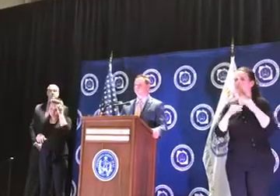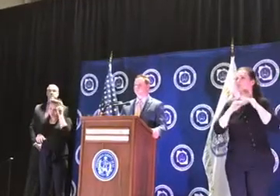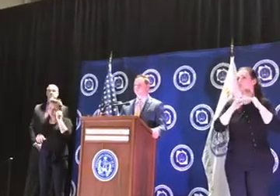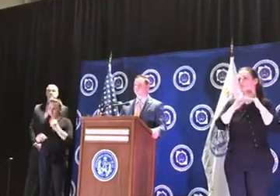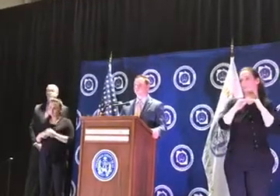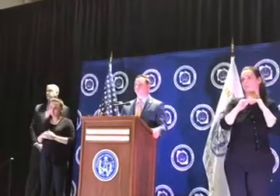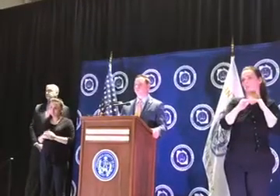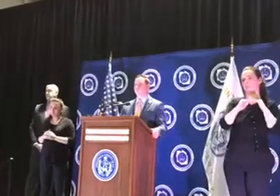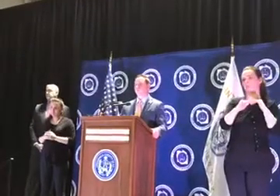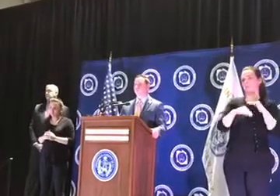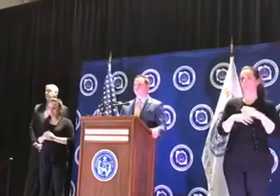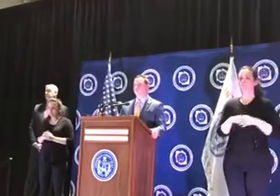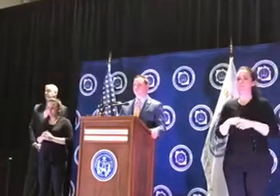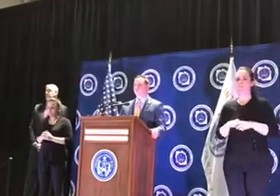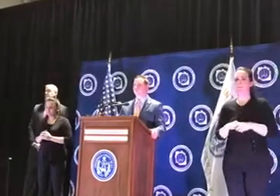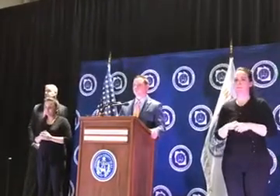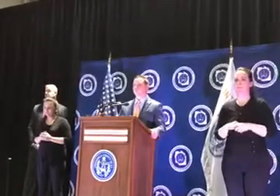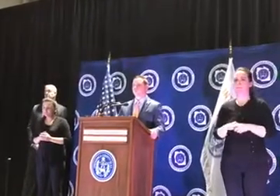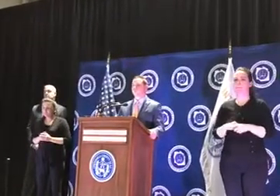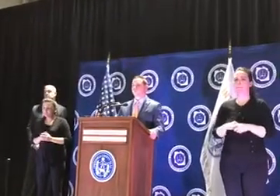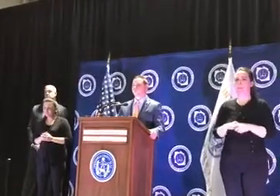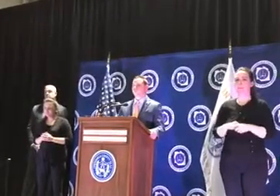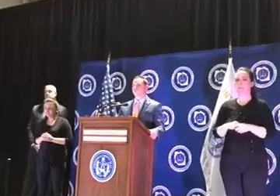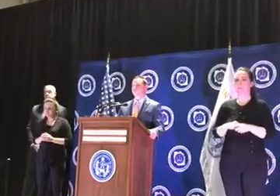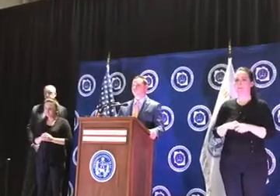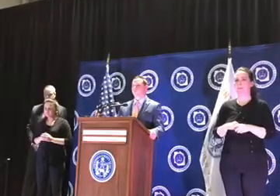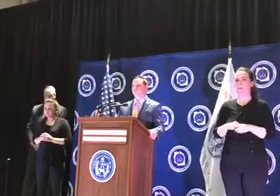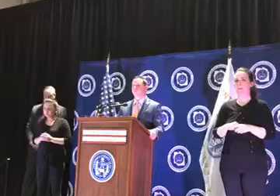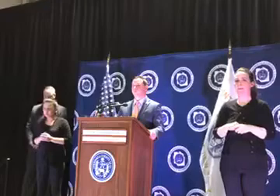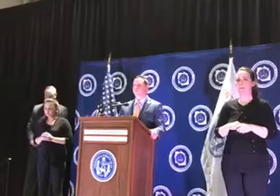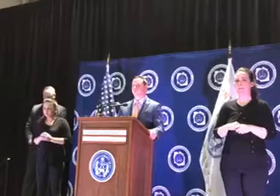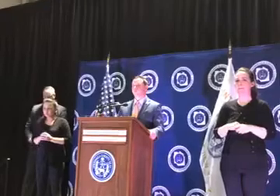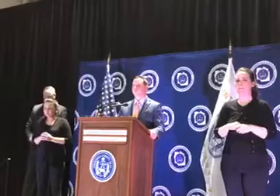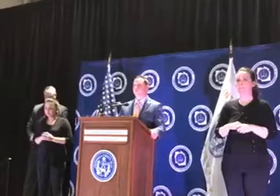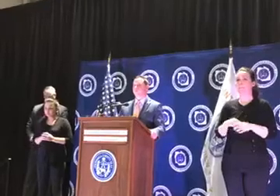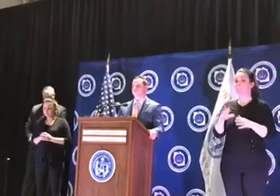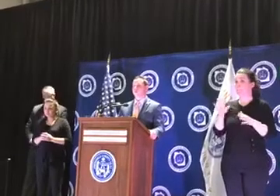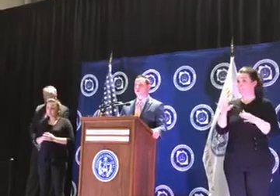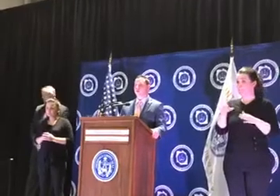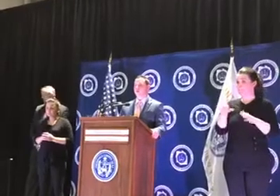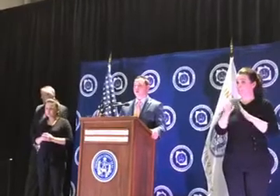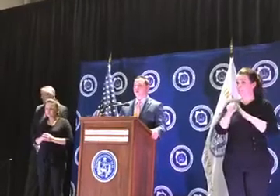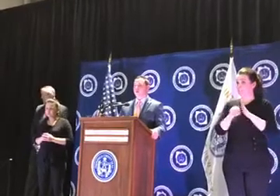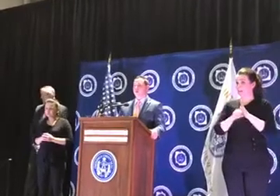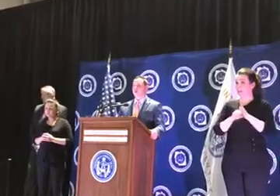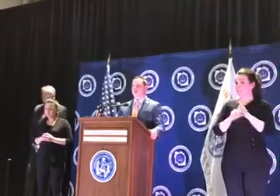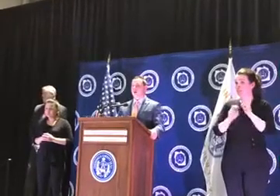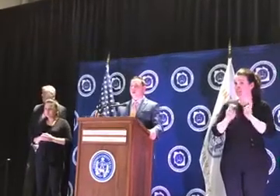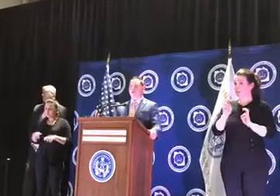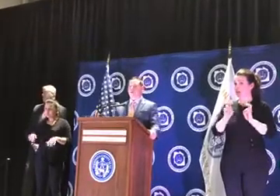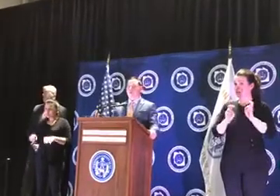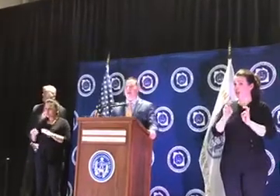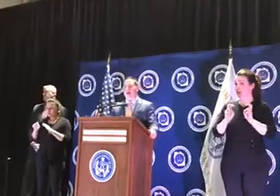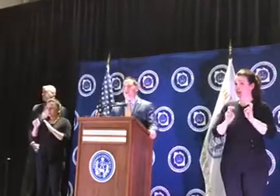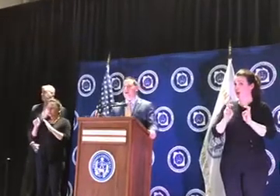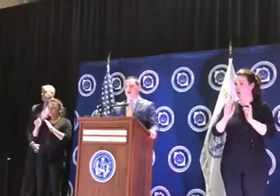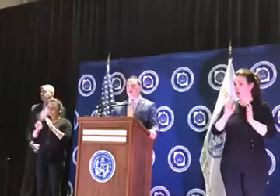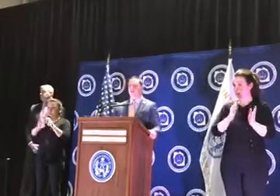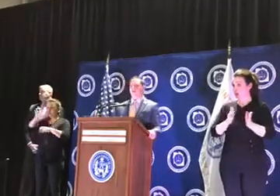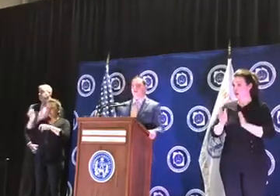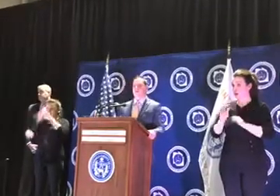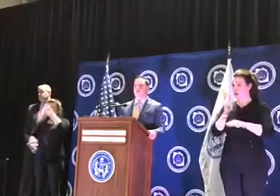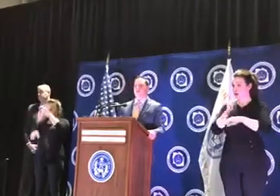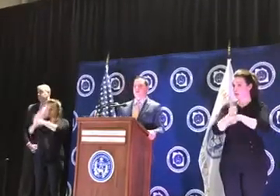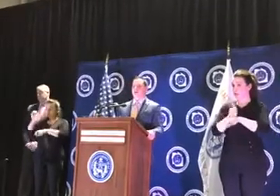Ryan, does the state fairgrounds factor into your planning for surge sites? Yeah, not right